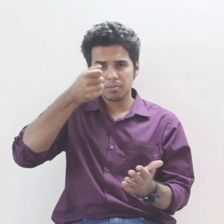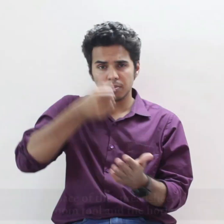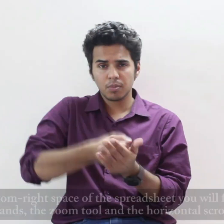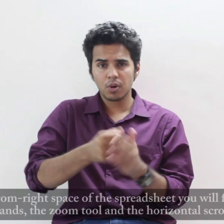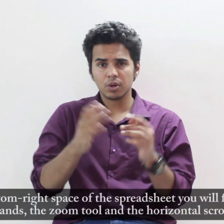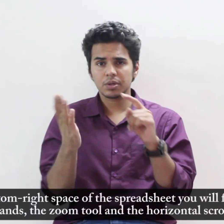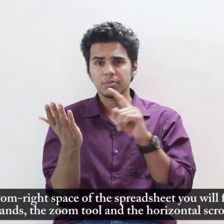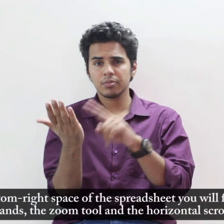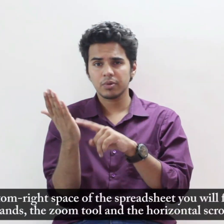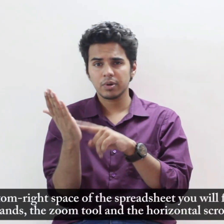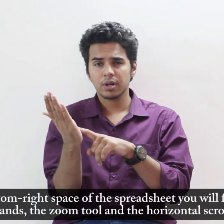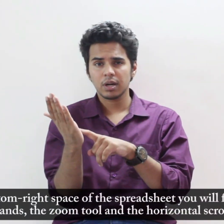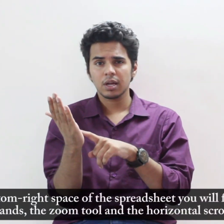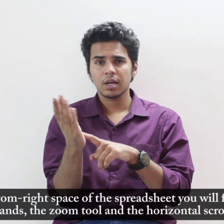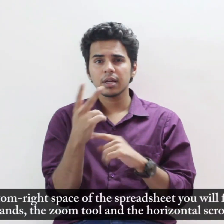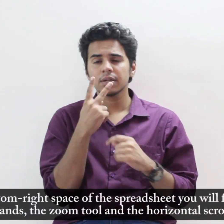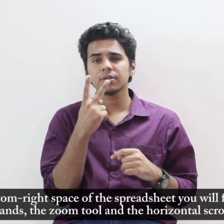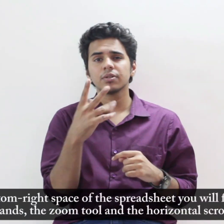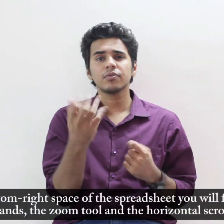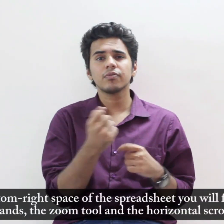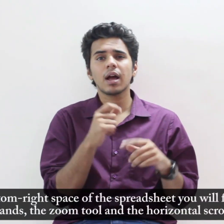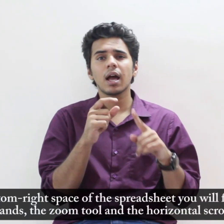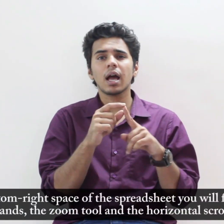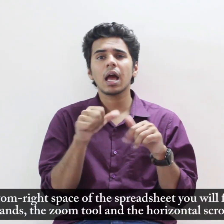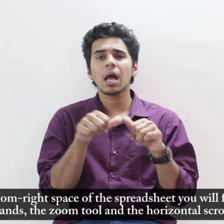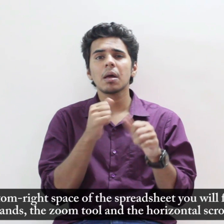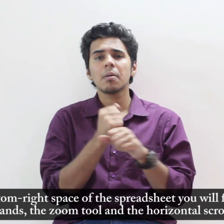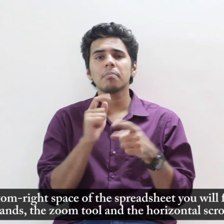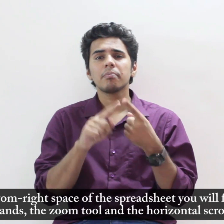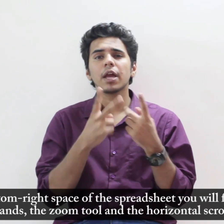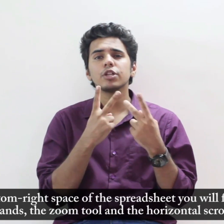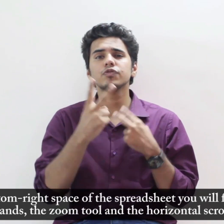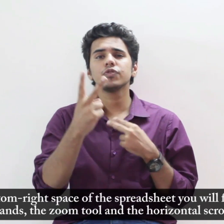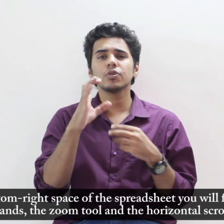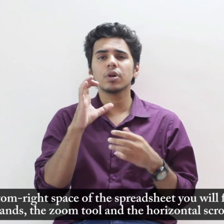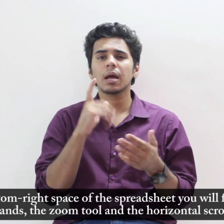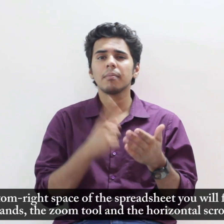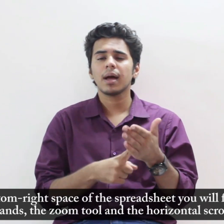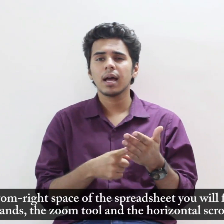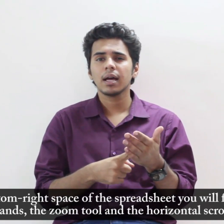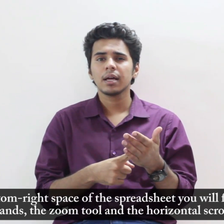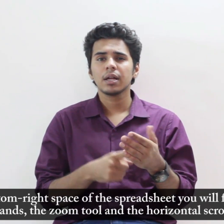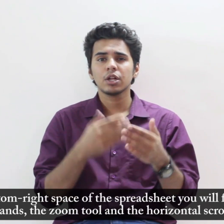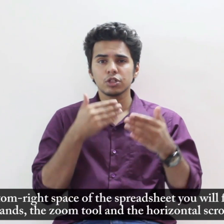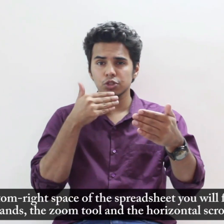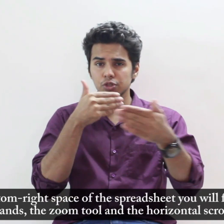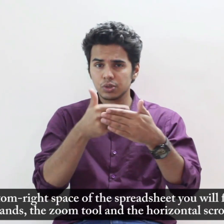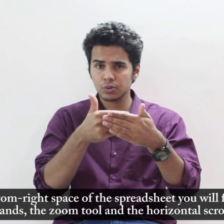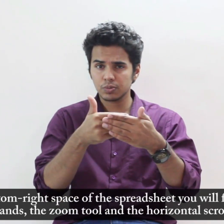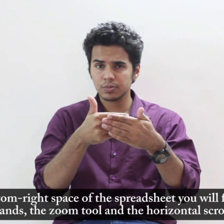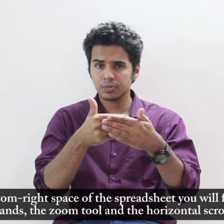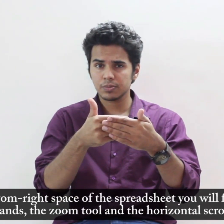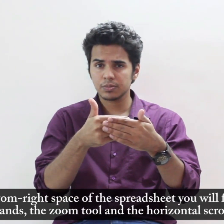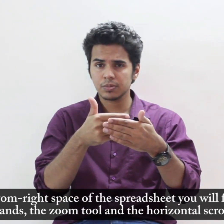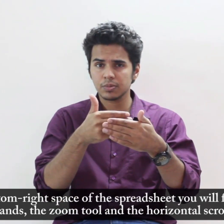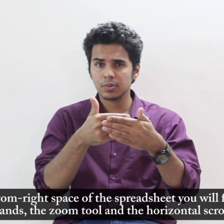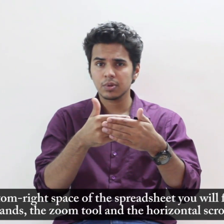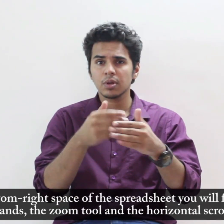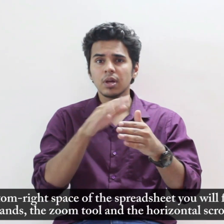On the bottom right space of the spreadsheet, you will find page review commands, the zoom tool, and the horizontal scrolling